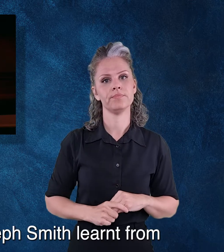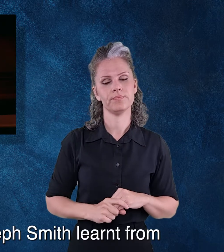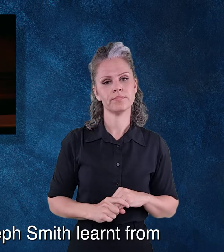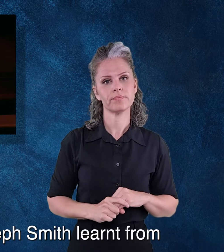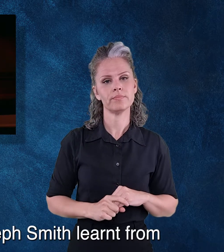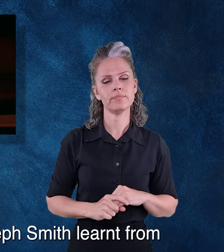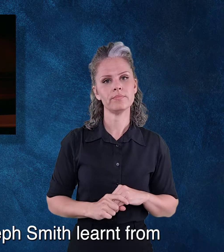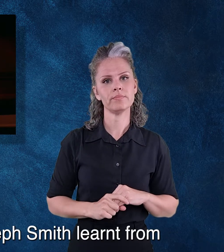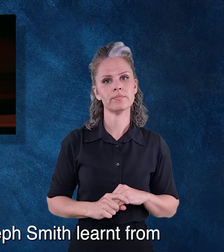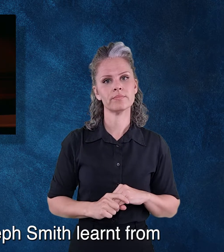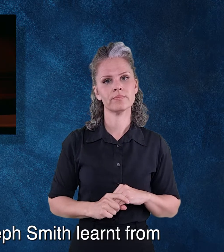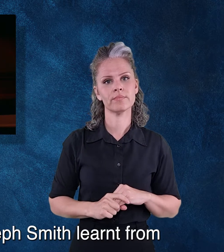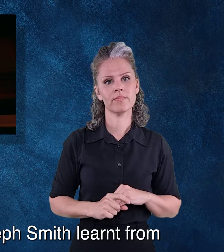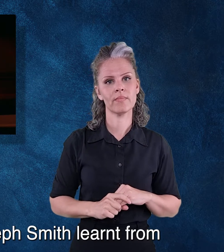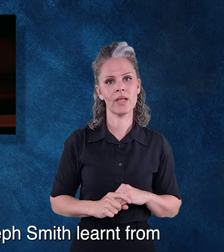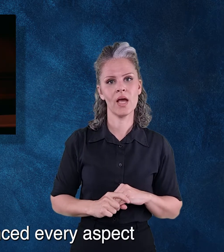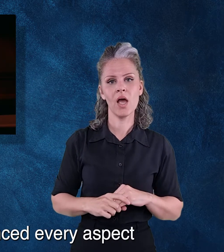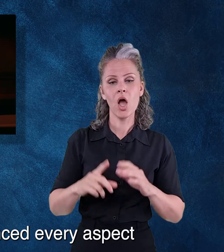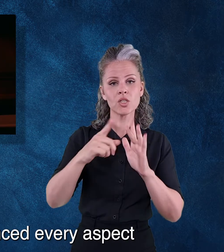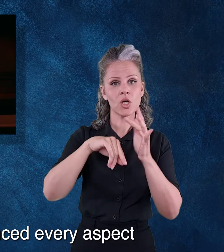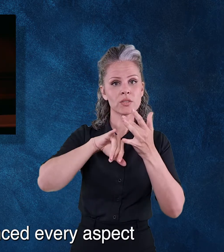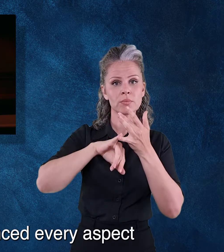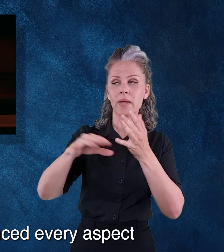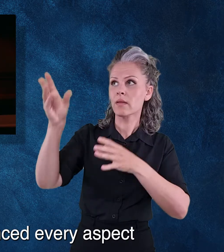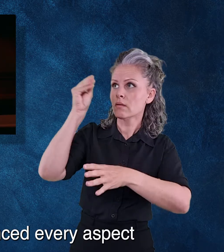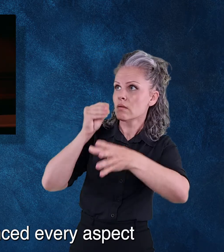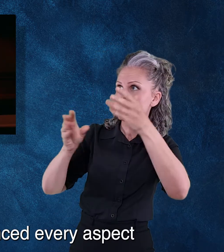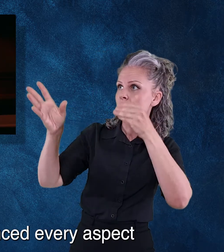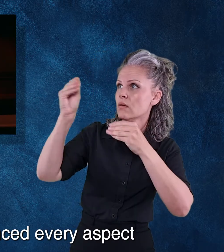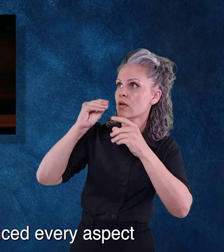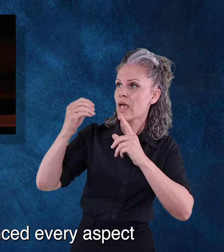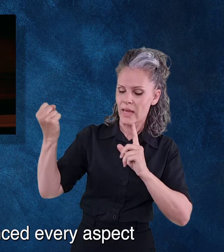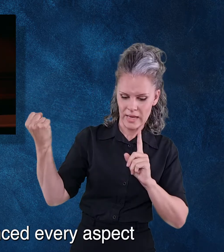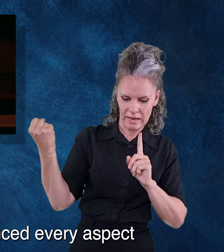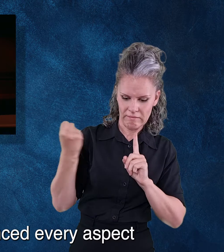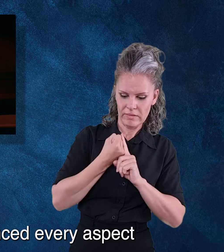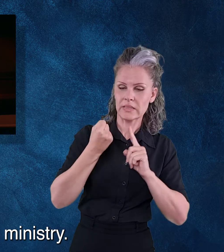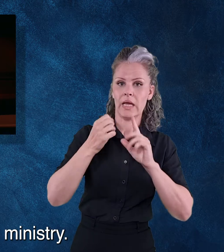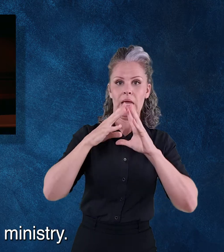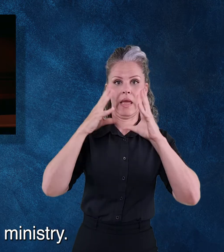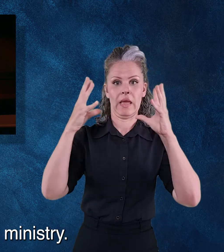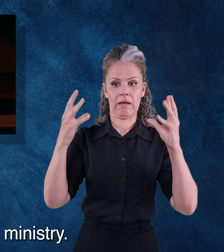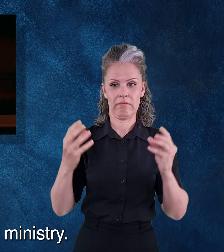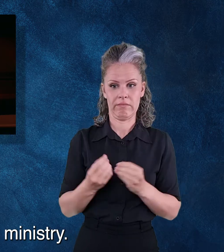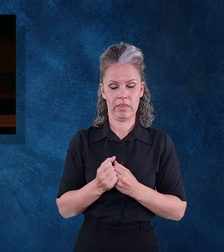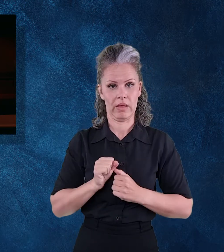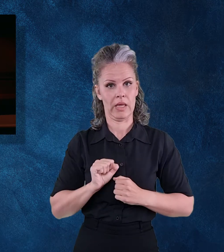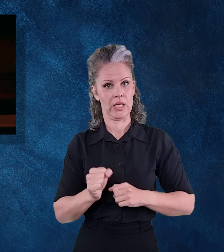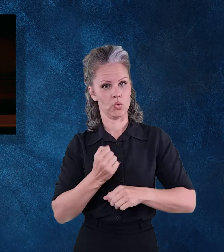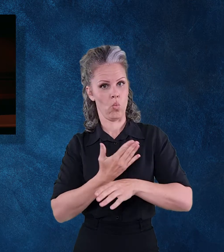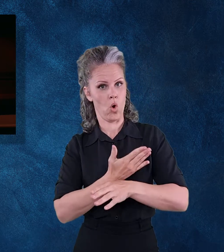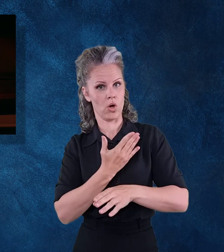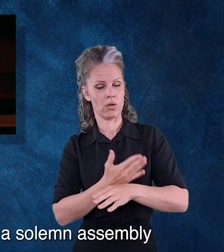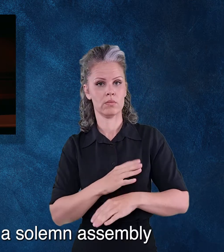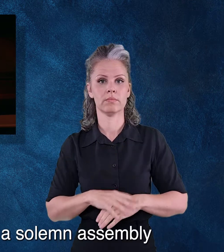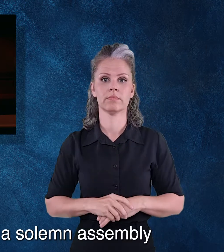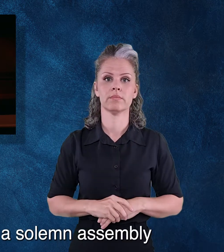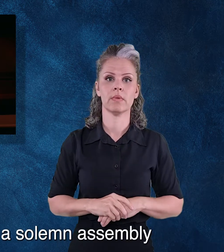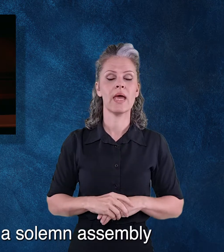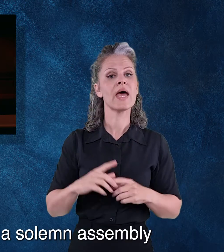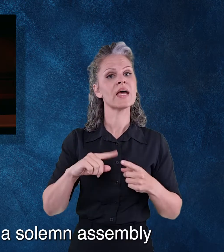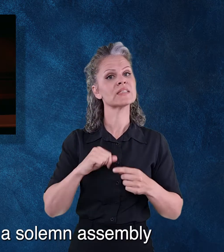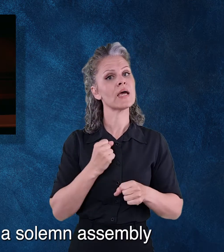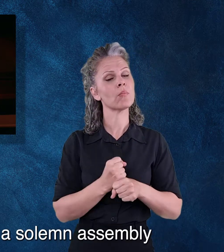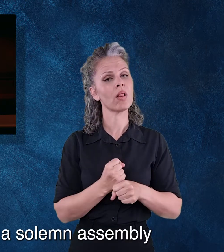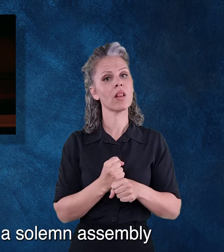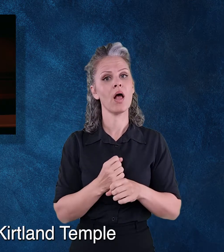The lessons Joseph Smith learned from Moroni influenced every aspect of his ministry. For example,